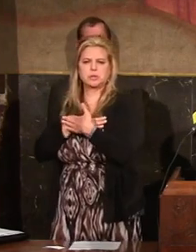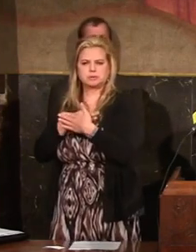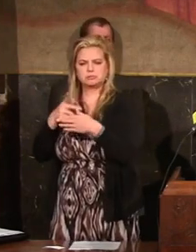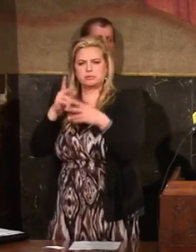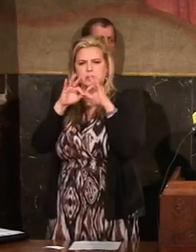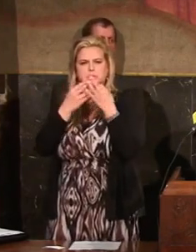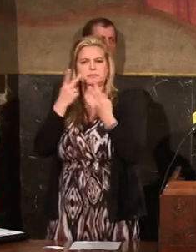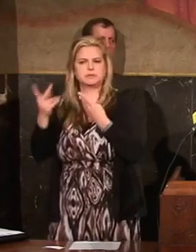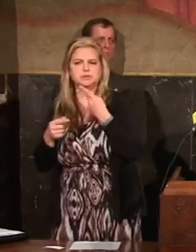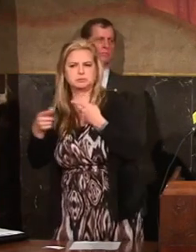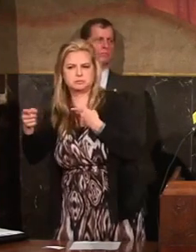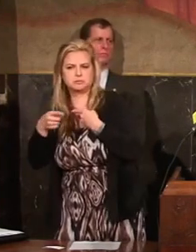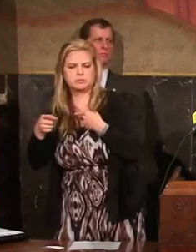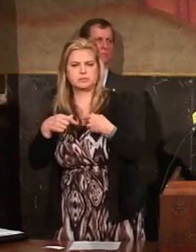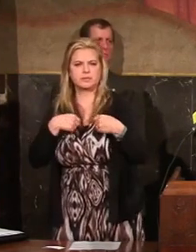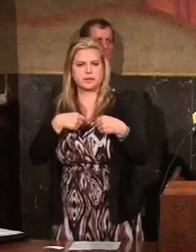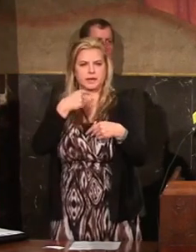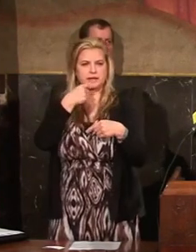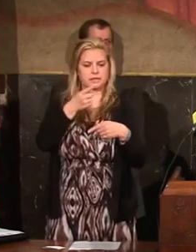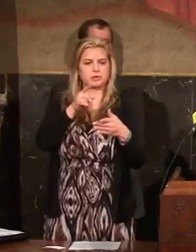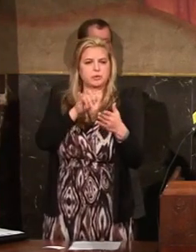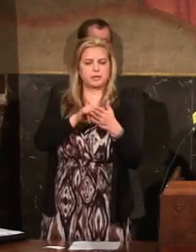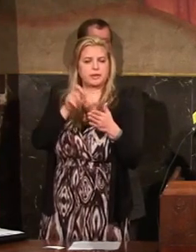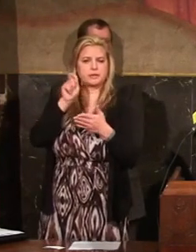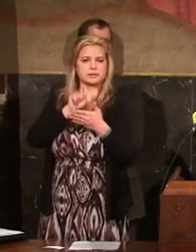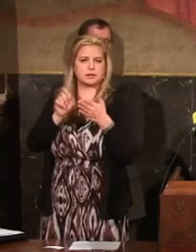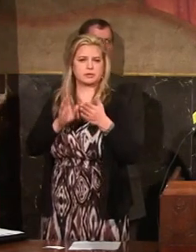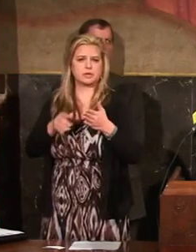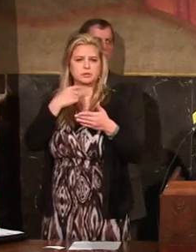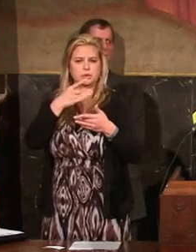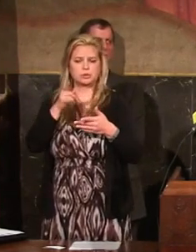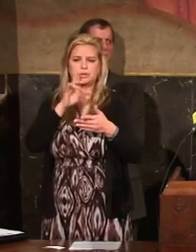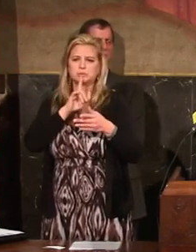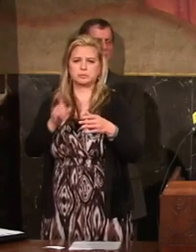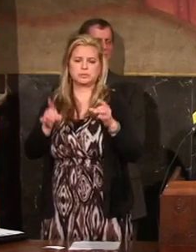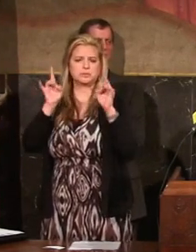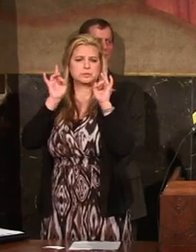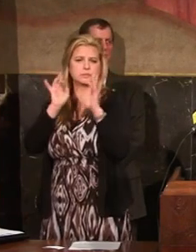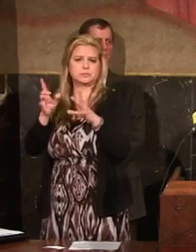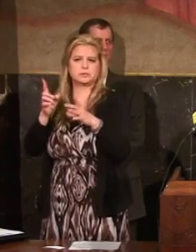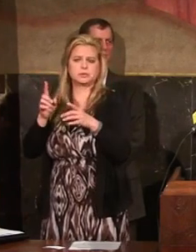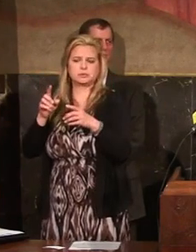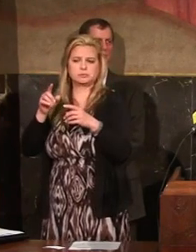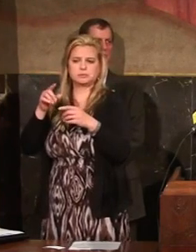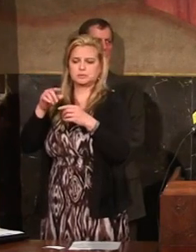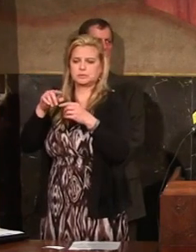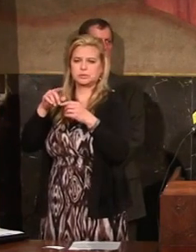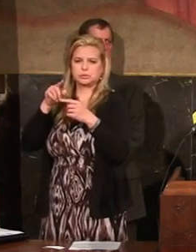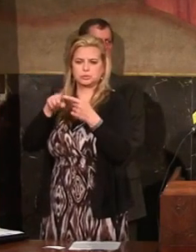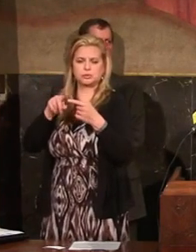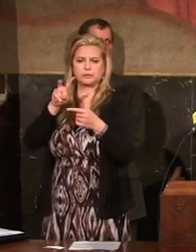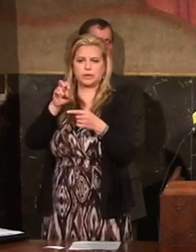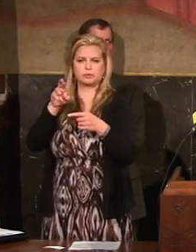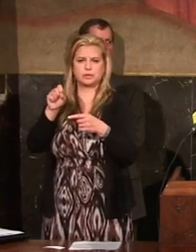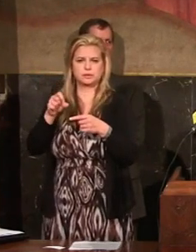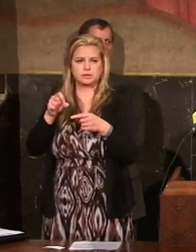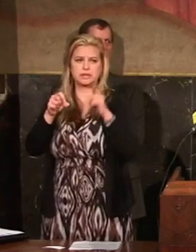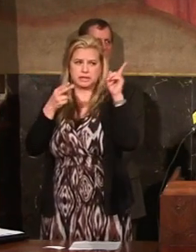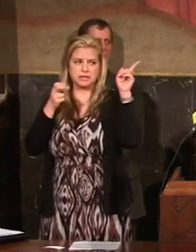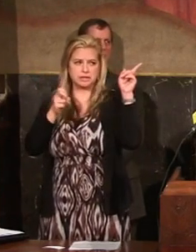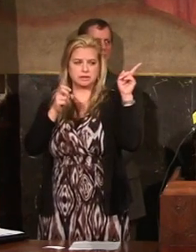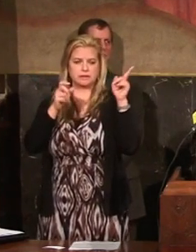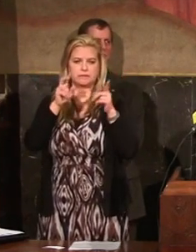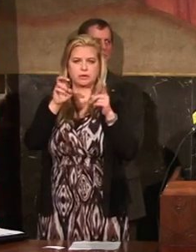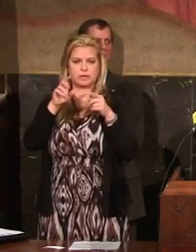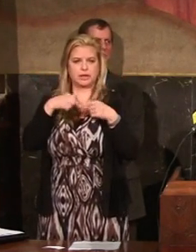I say that the Secretary told you that it's a detriment to the veterans. He is a veteran, and so am I. 21 and a